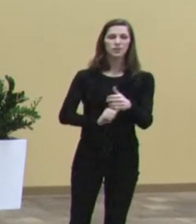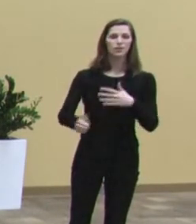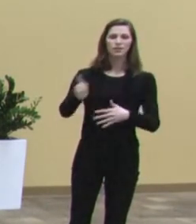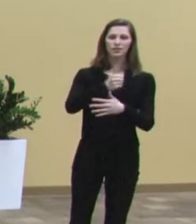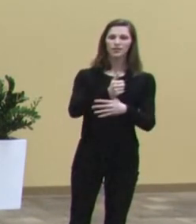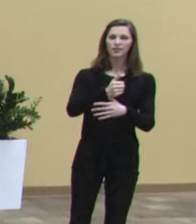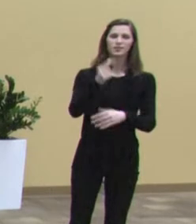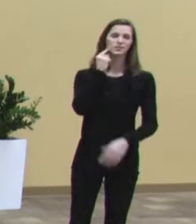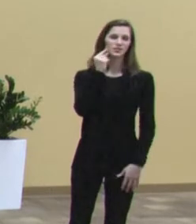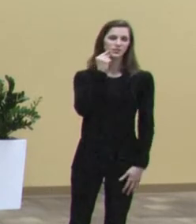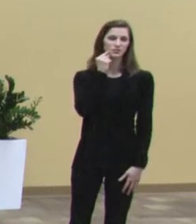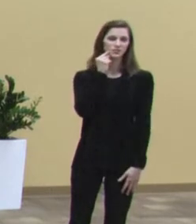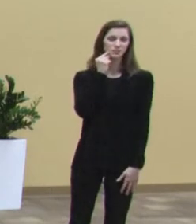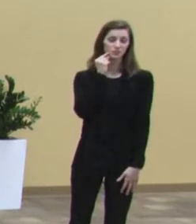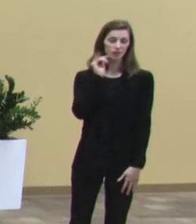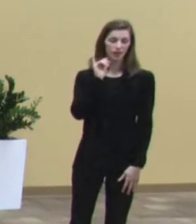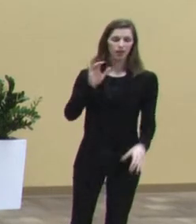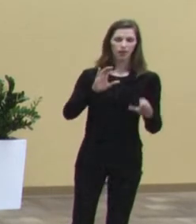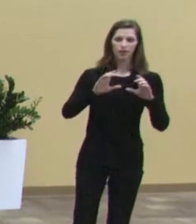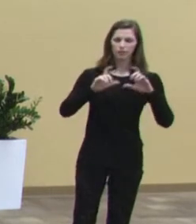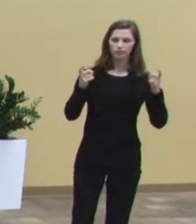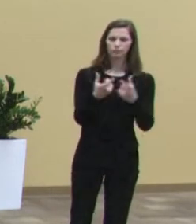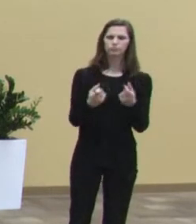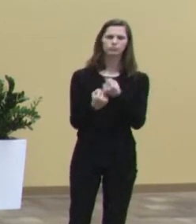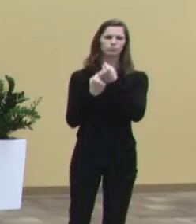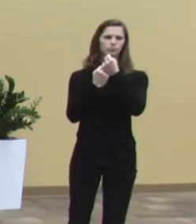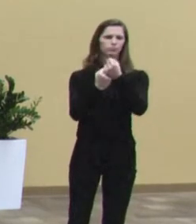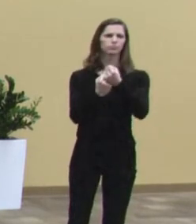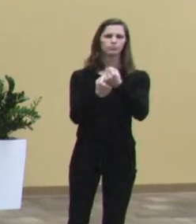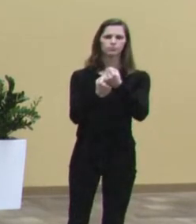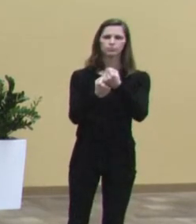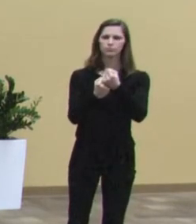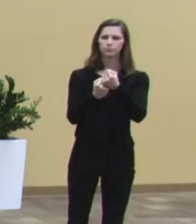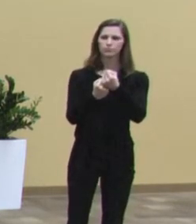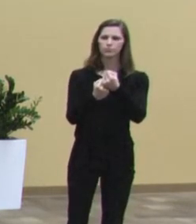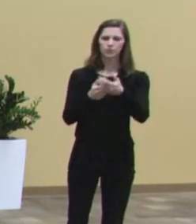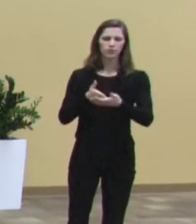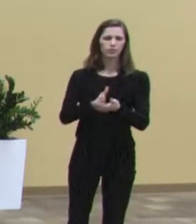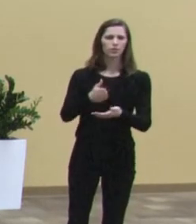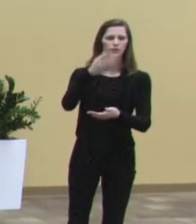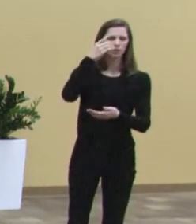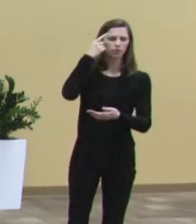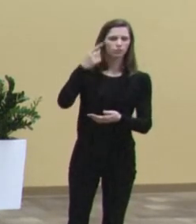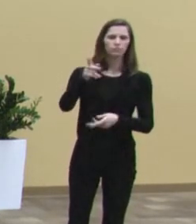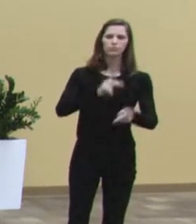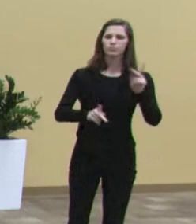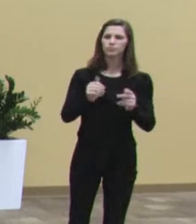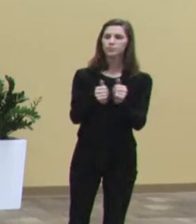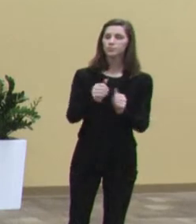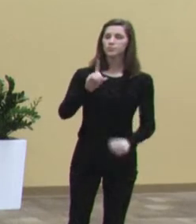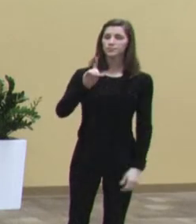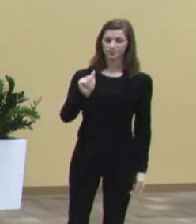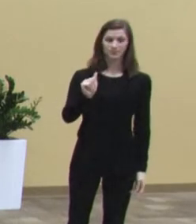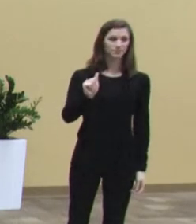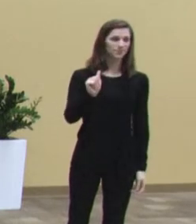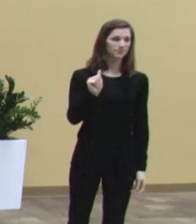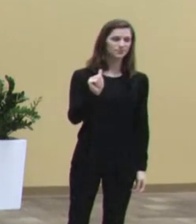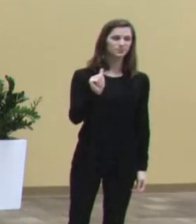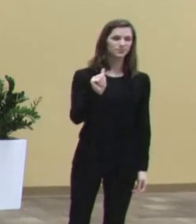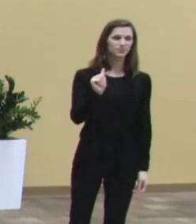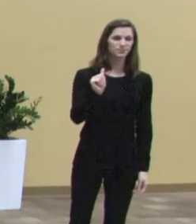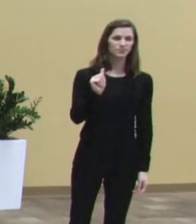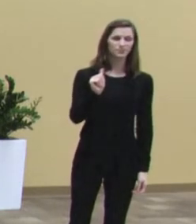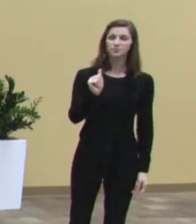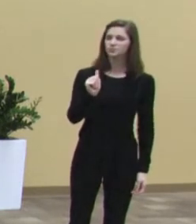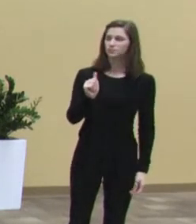advocacy group that really champions the rights for those individuals who have disability. When I was the Alamo